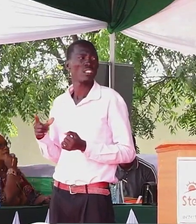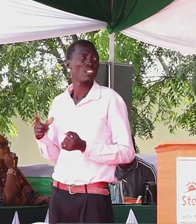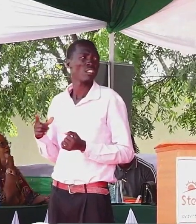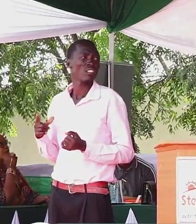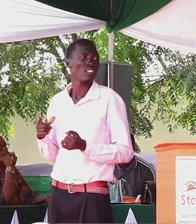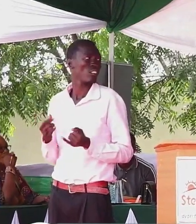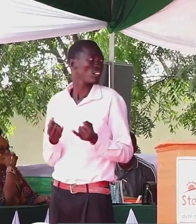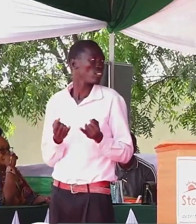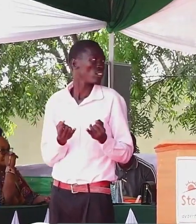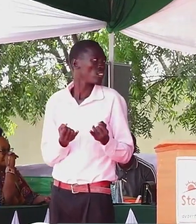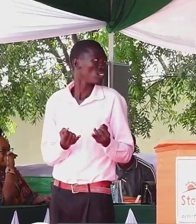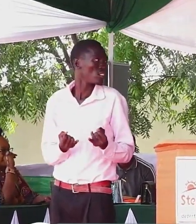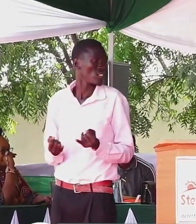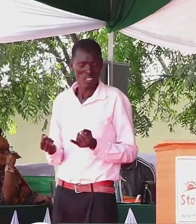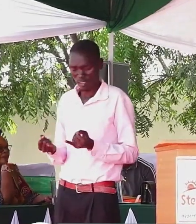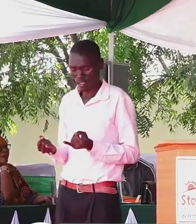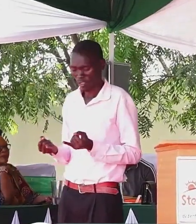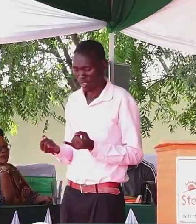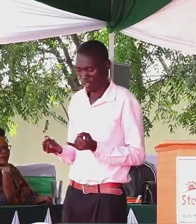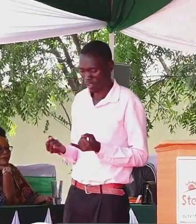invite your colleague.